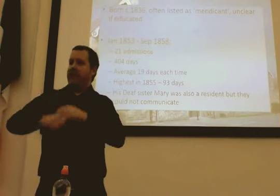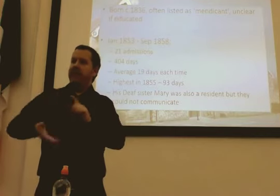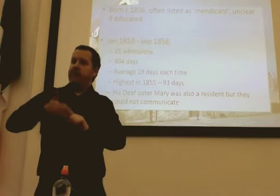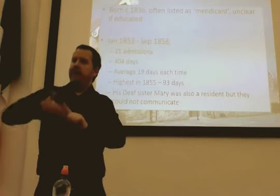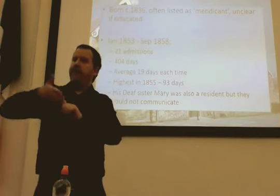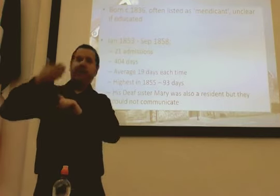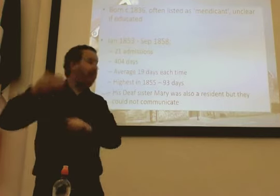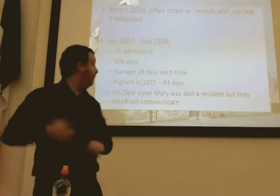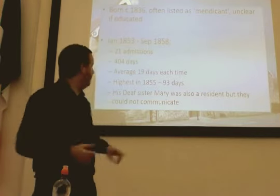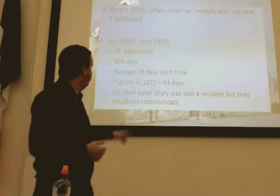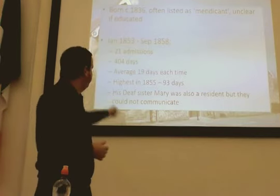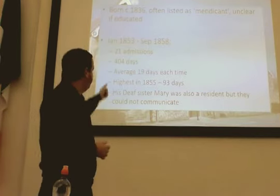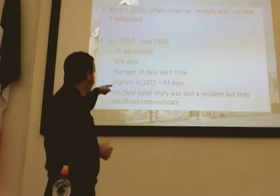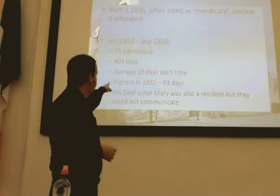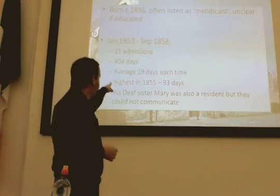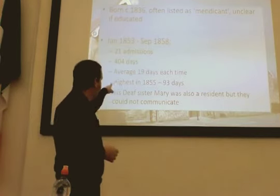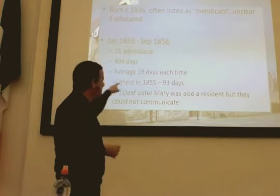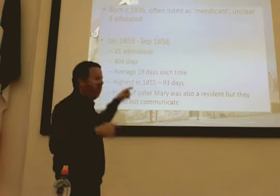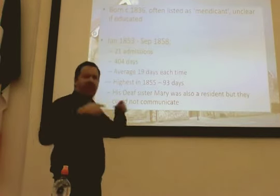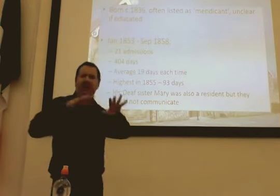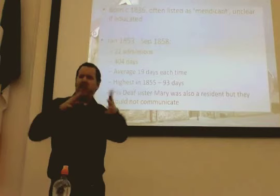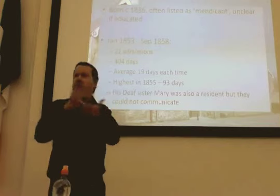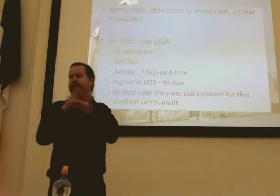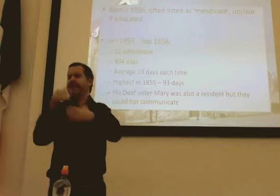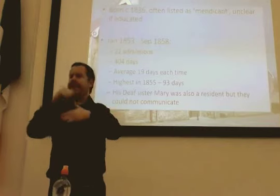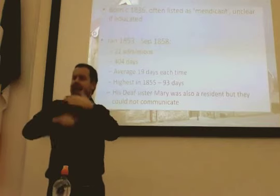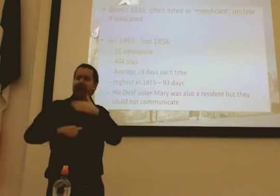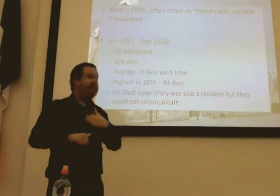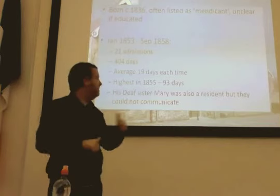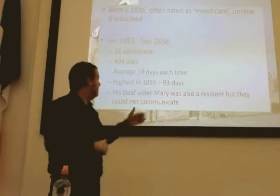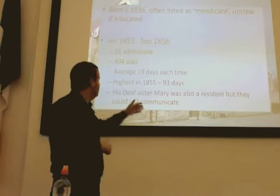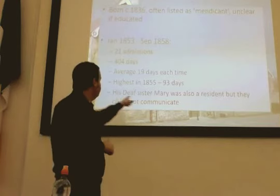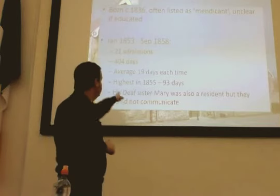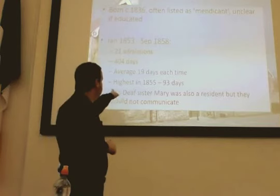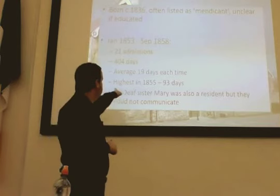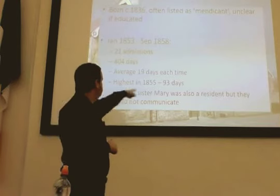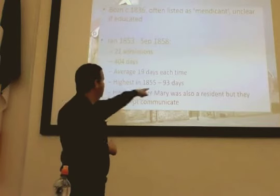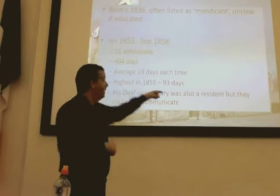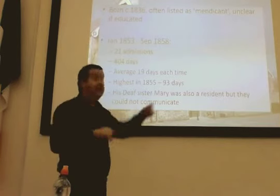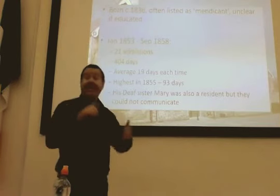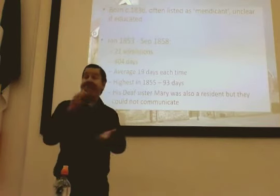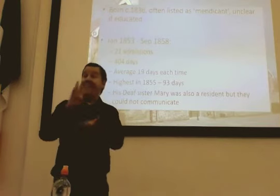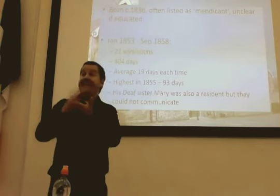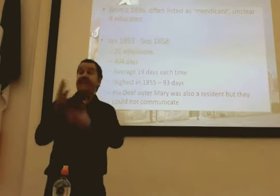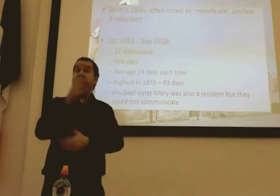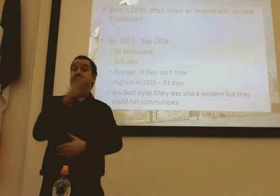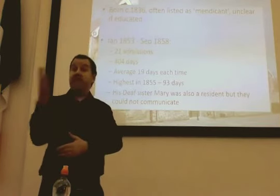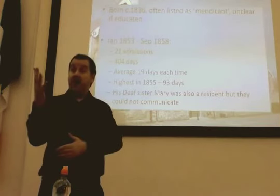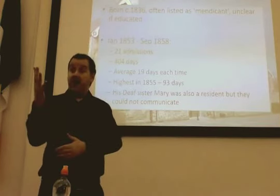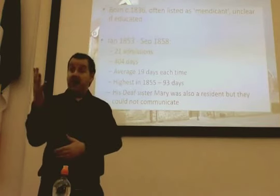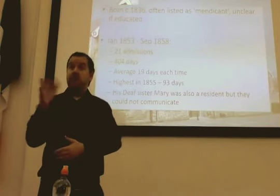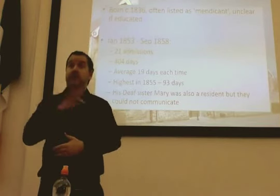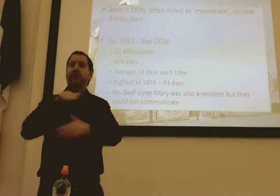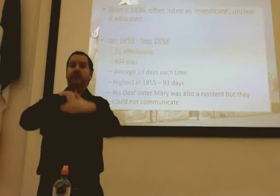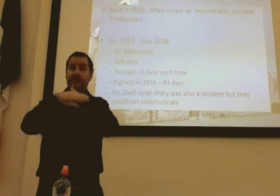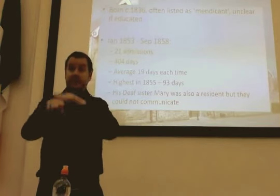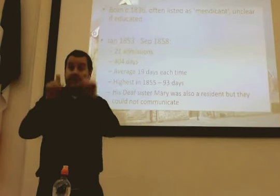continuously, but over going in and out, toing and froing, he spent about 404 days there. An average 19 days each time,